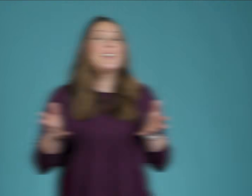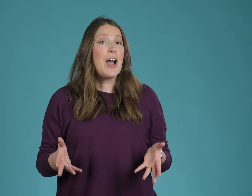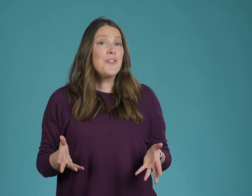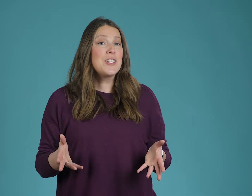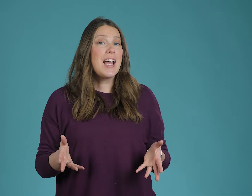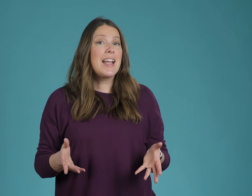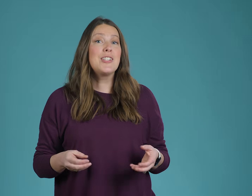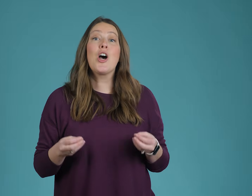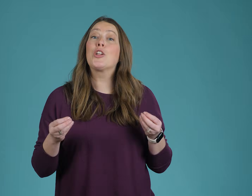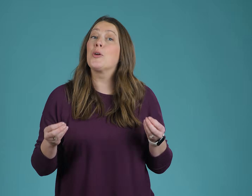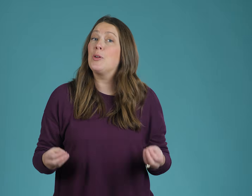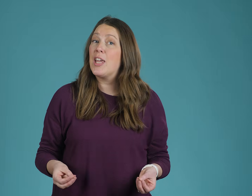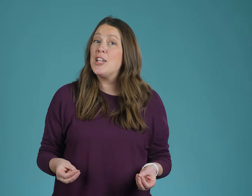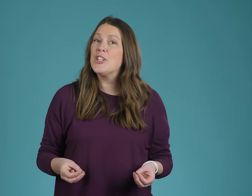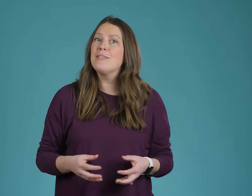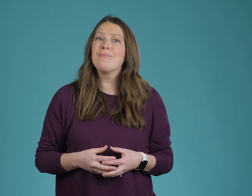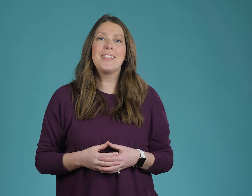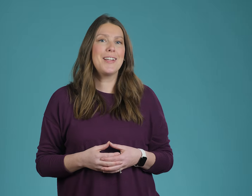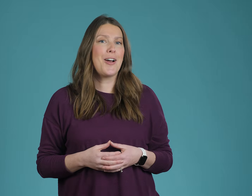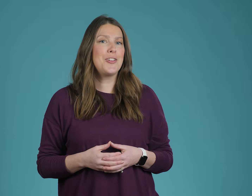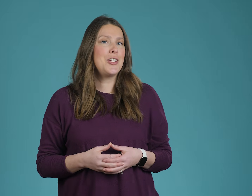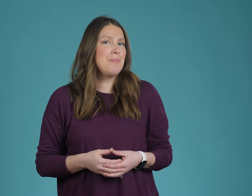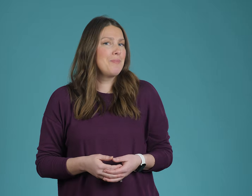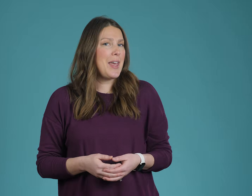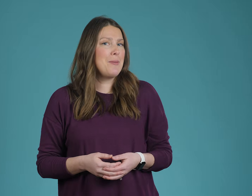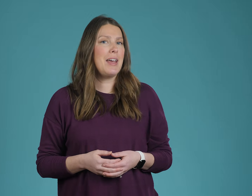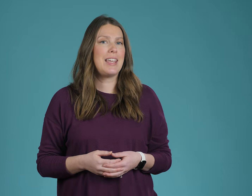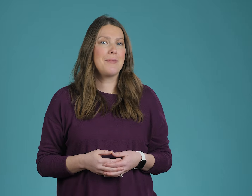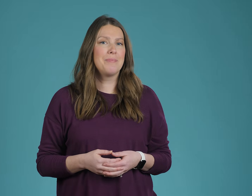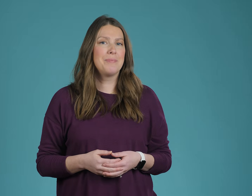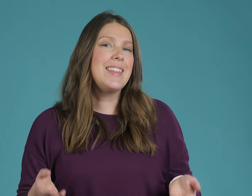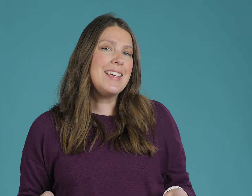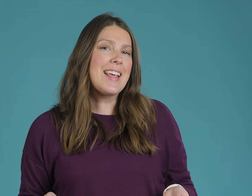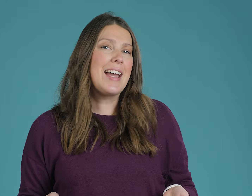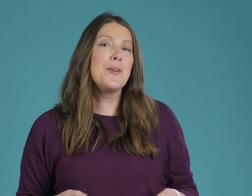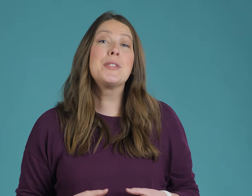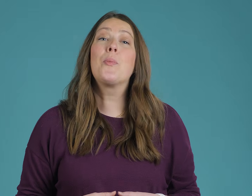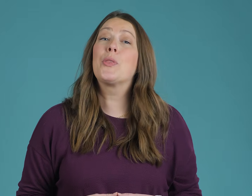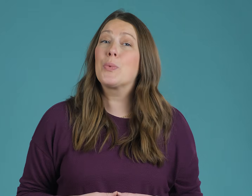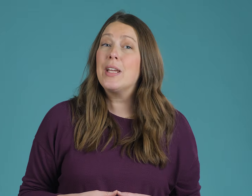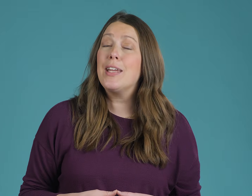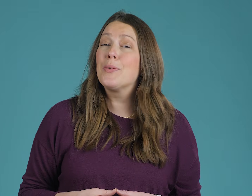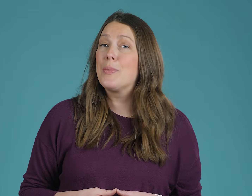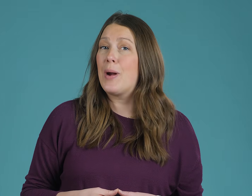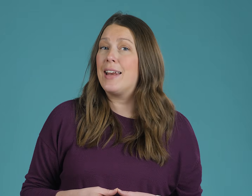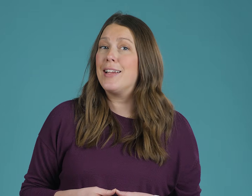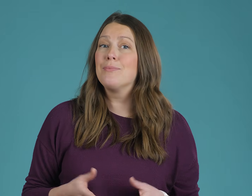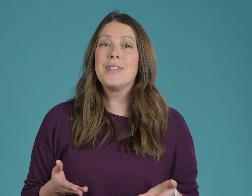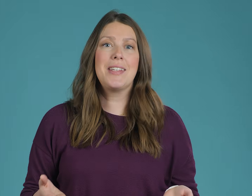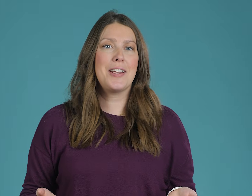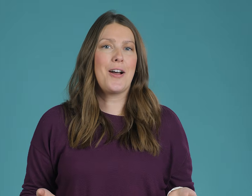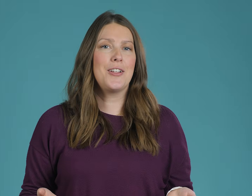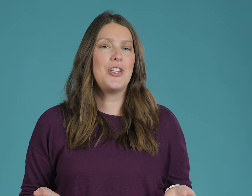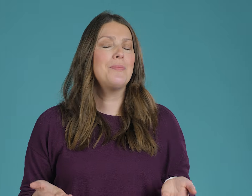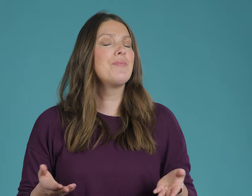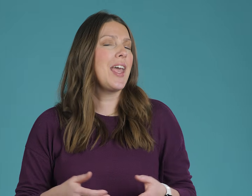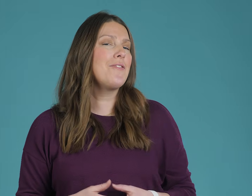Now for signs on communication, technology, and money. These items help with reading, writing, technology, and